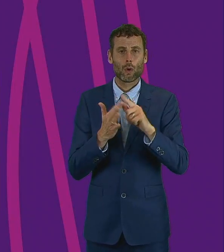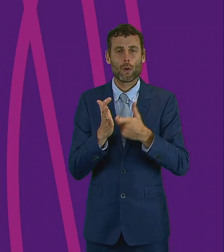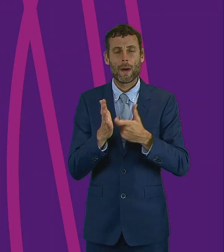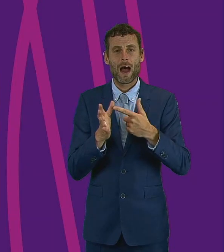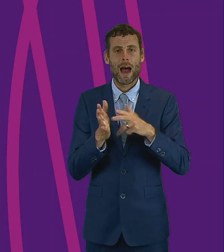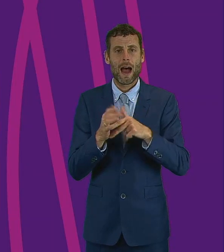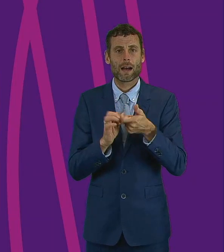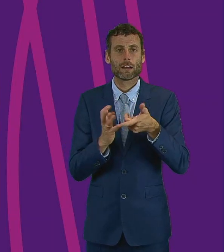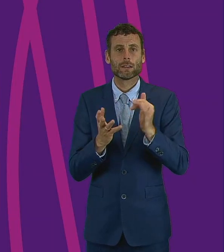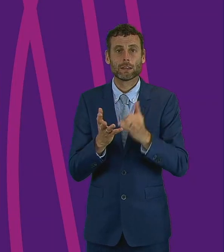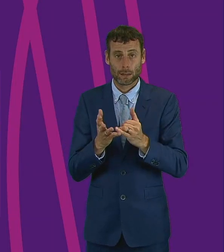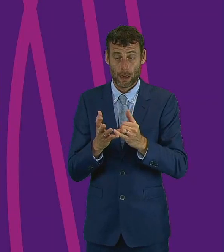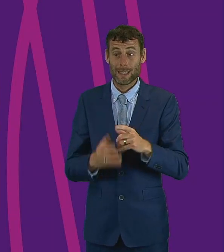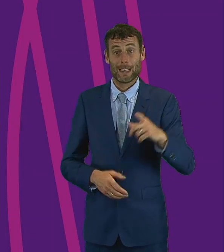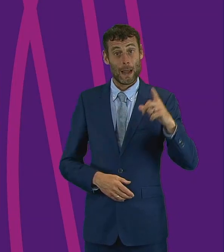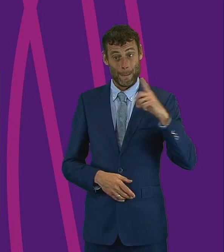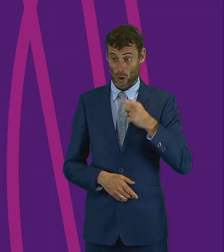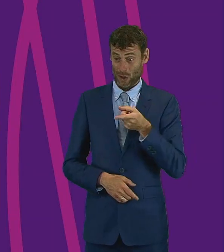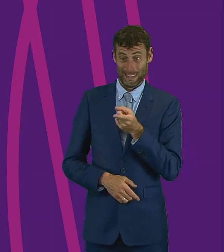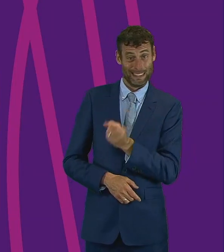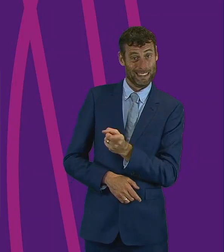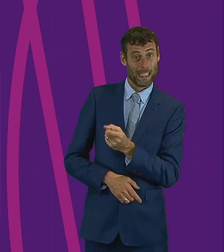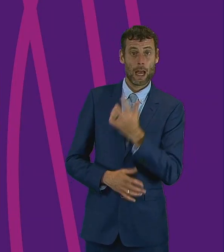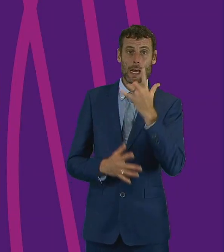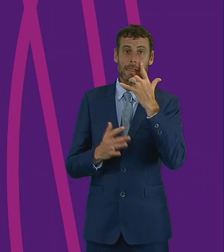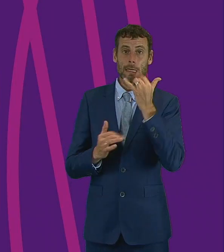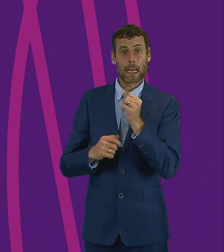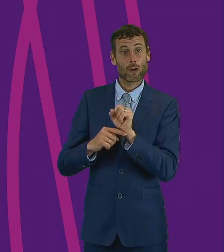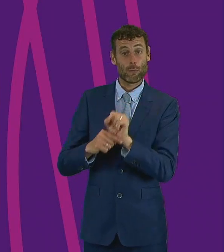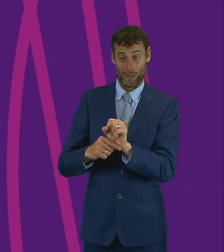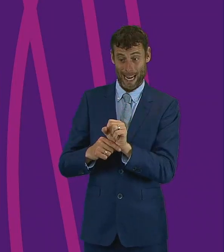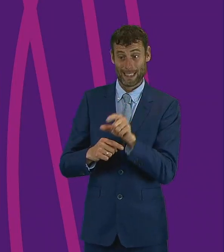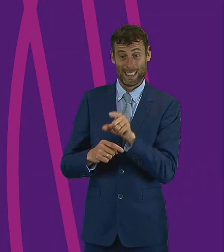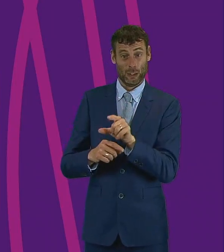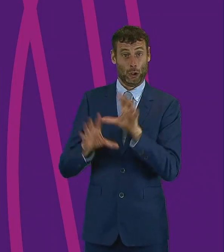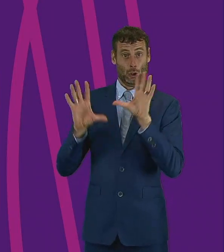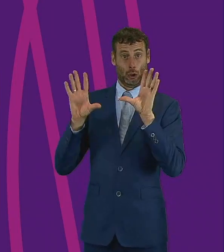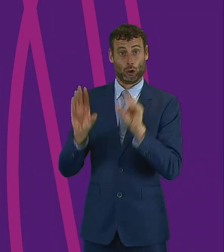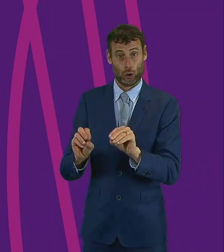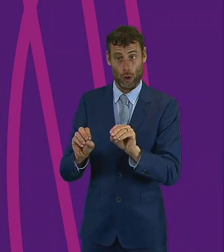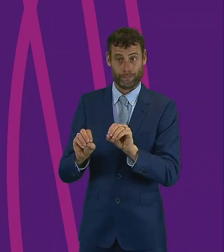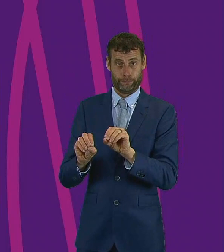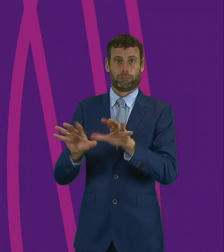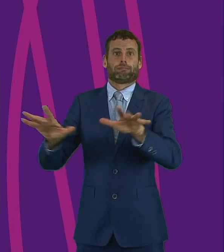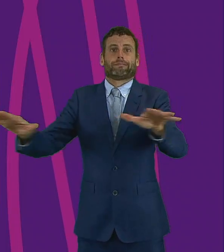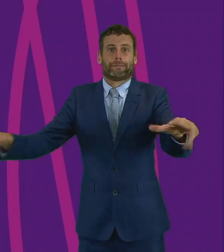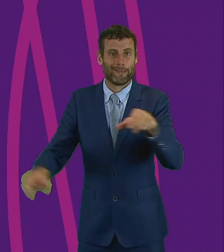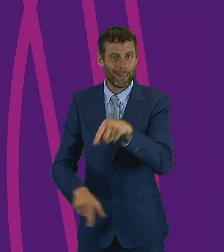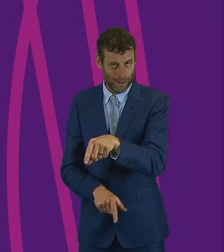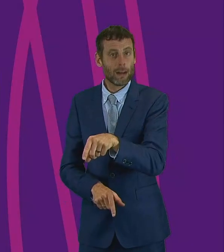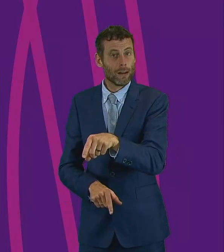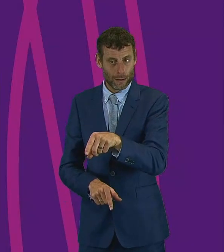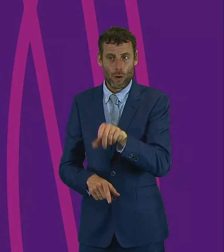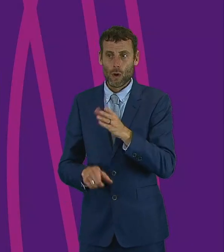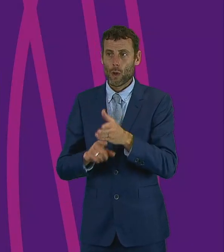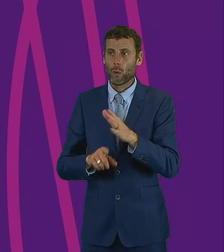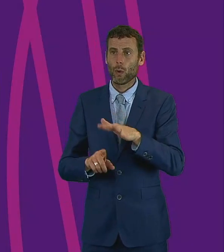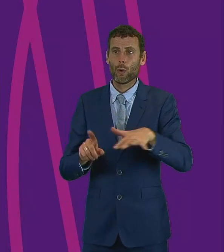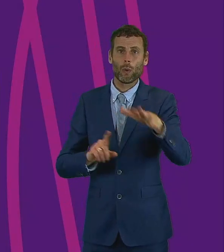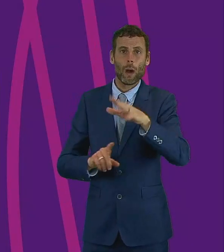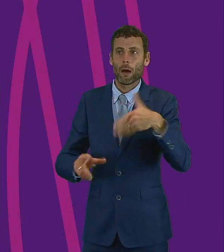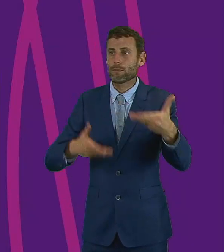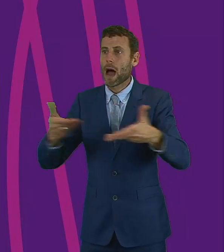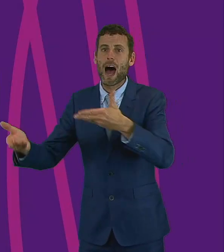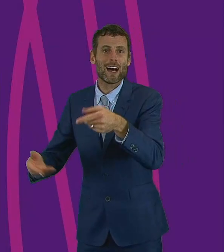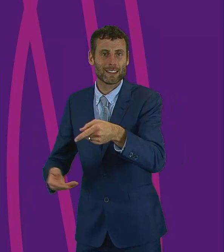is because of Test and Protect that these outbreaks have not seeded wider and more widespread community transmission.